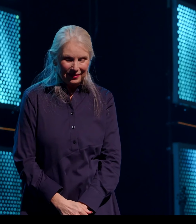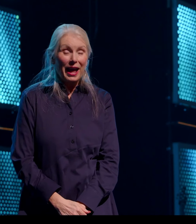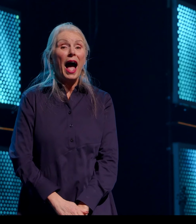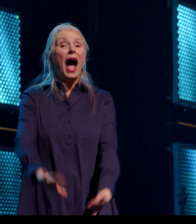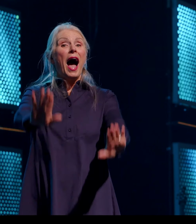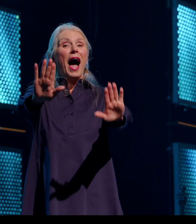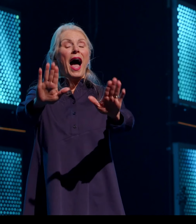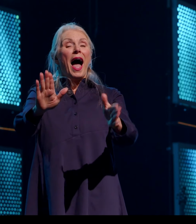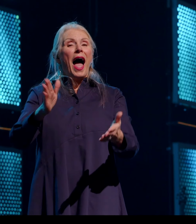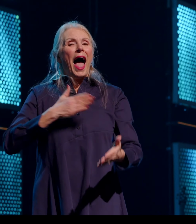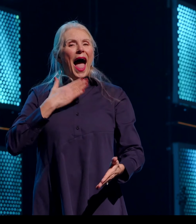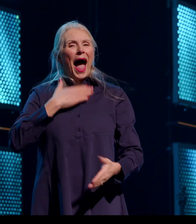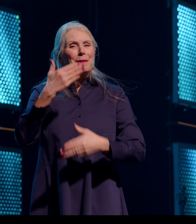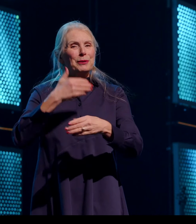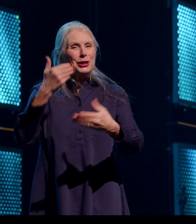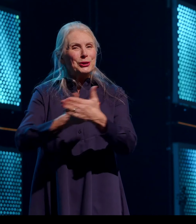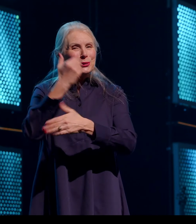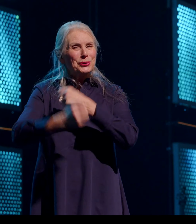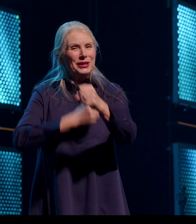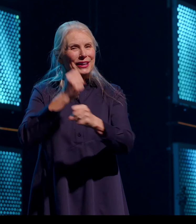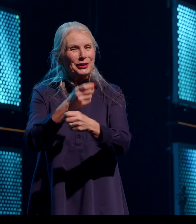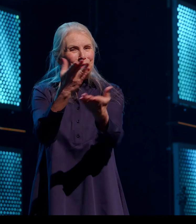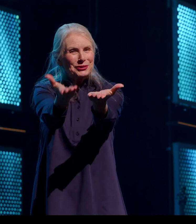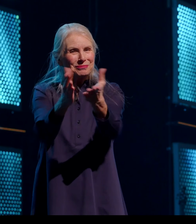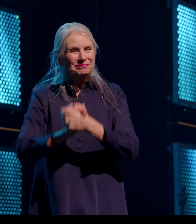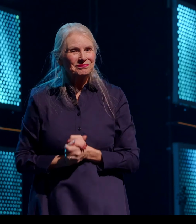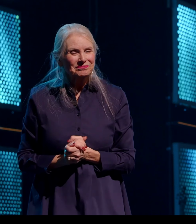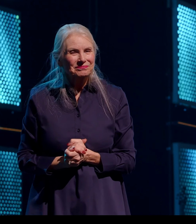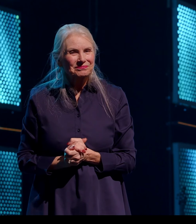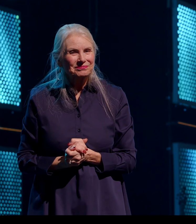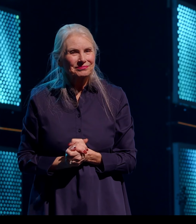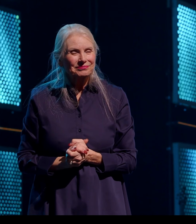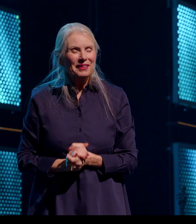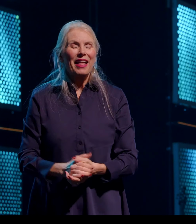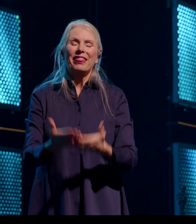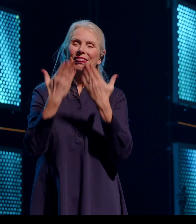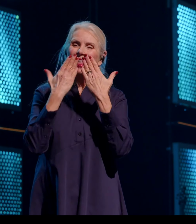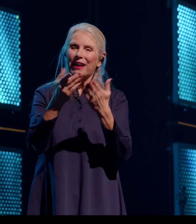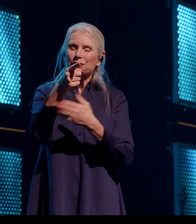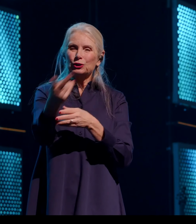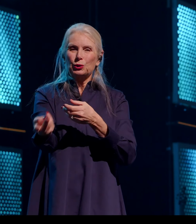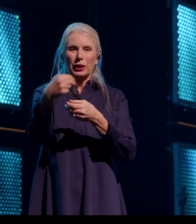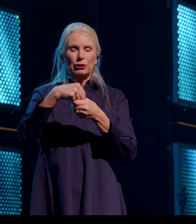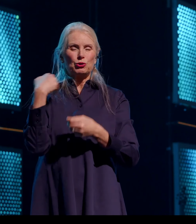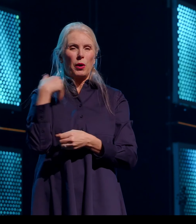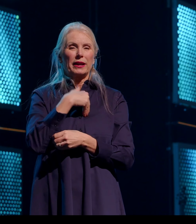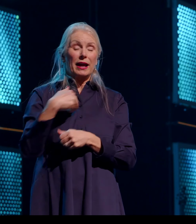Well, Happy New Year, everybody. Thankful that you can join us on the